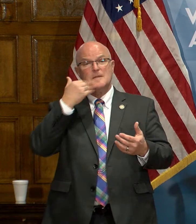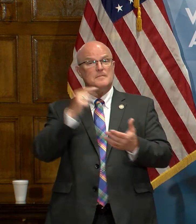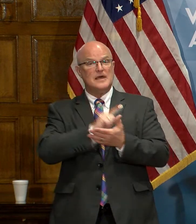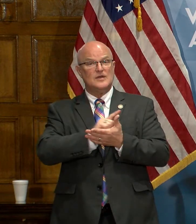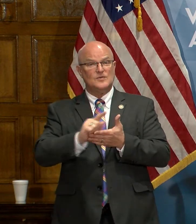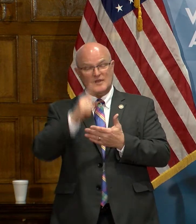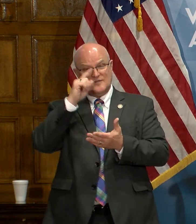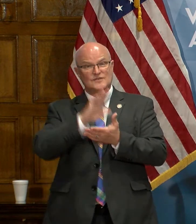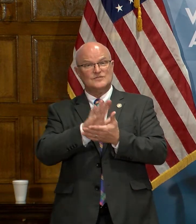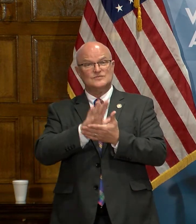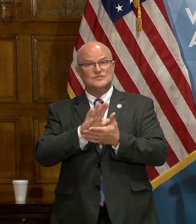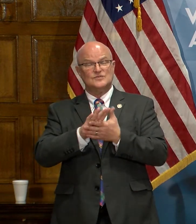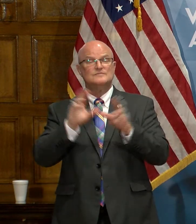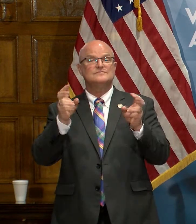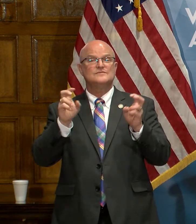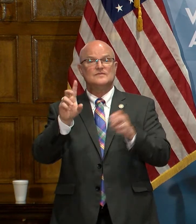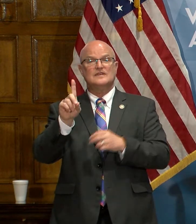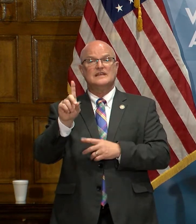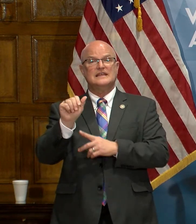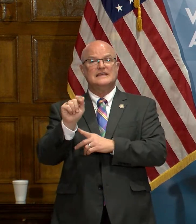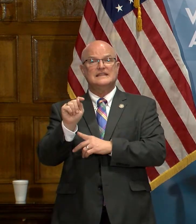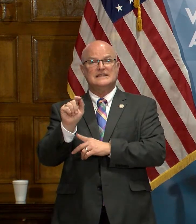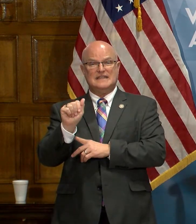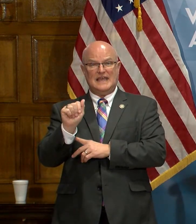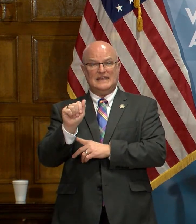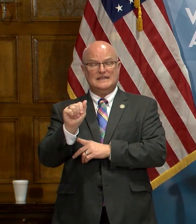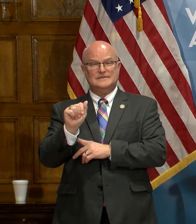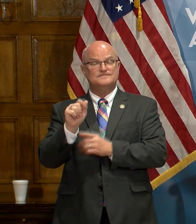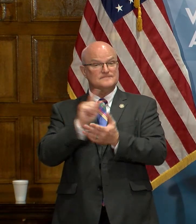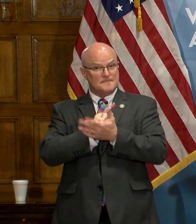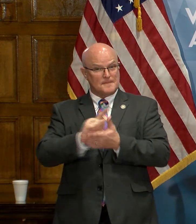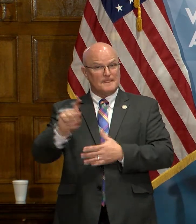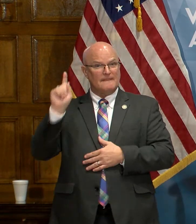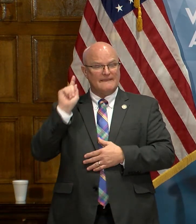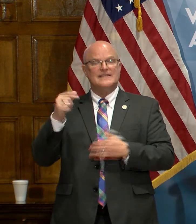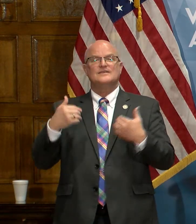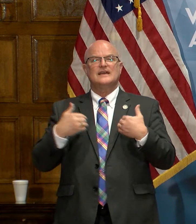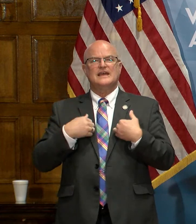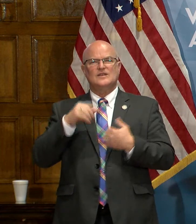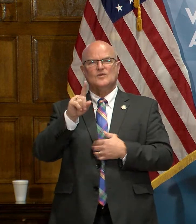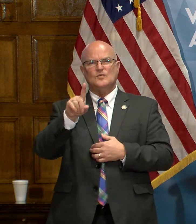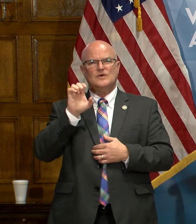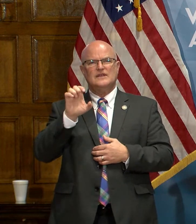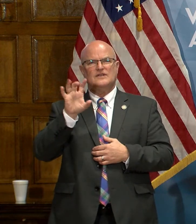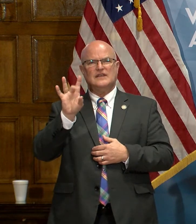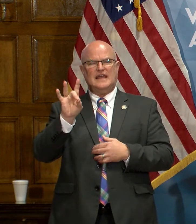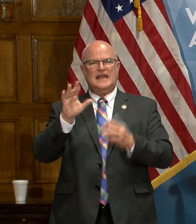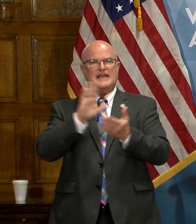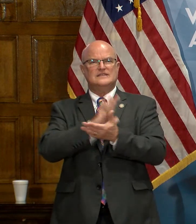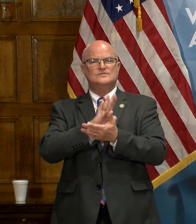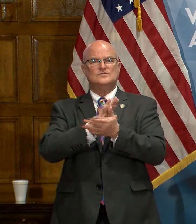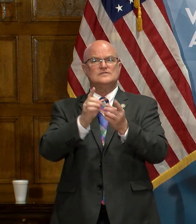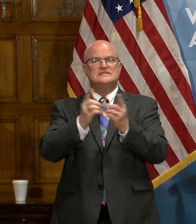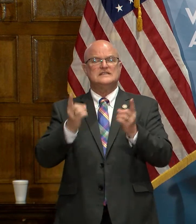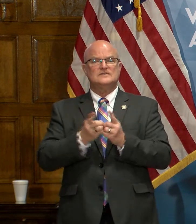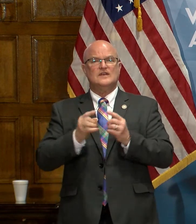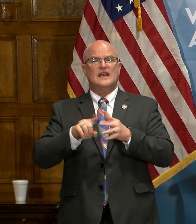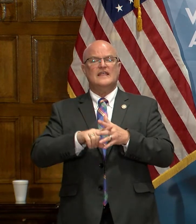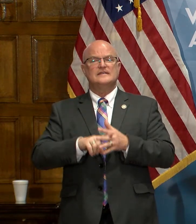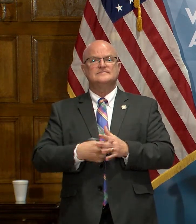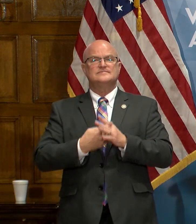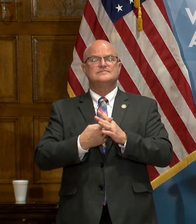week for schools in terms of the data. Last week, we had 108 districts that had to implement